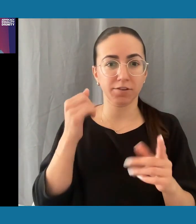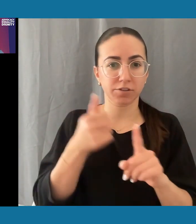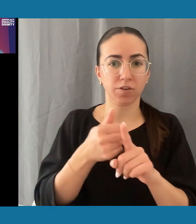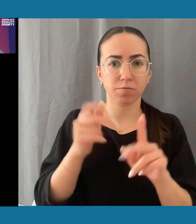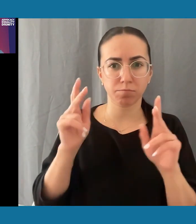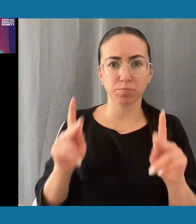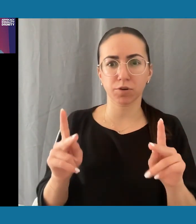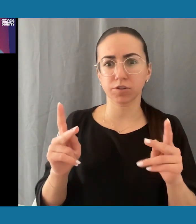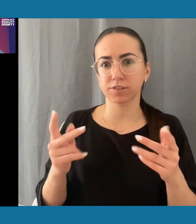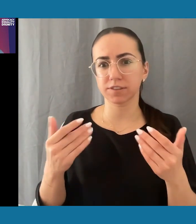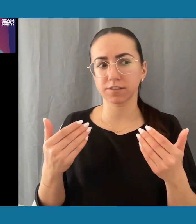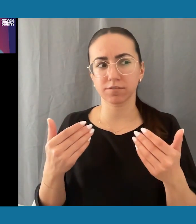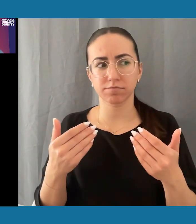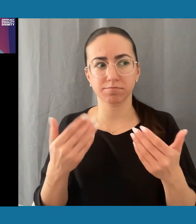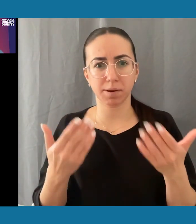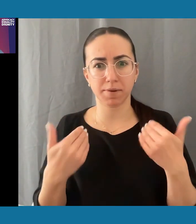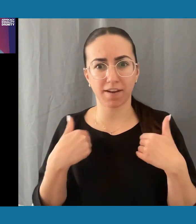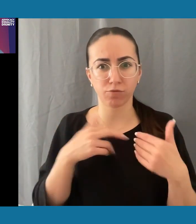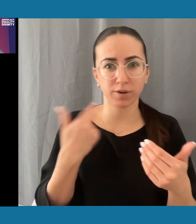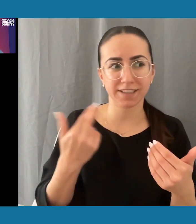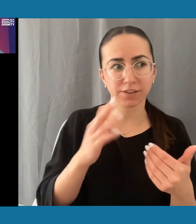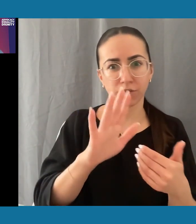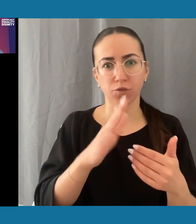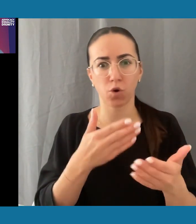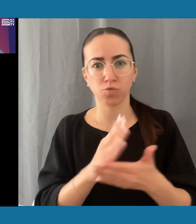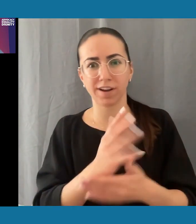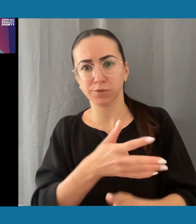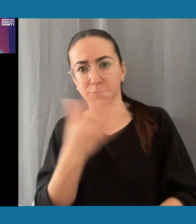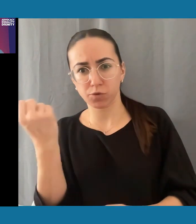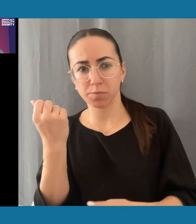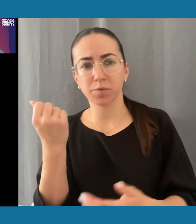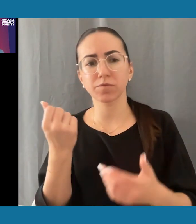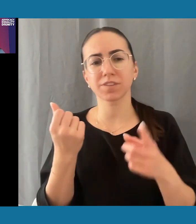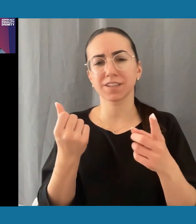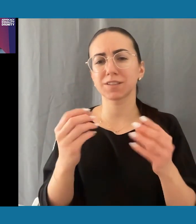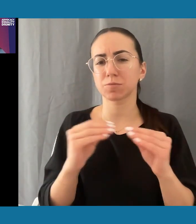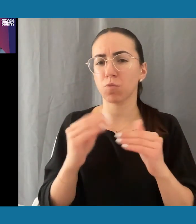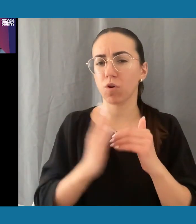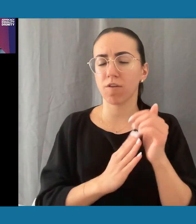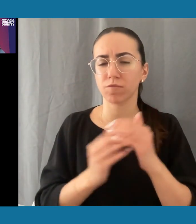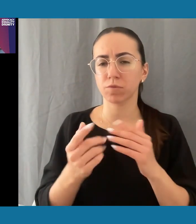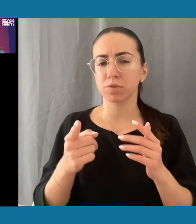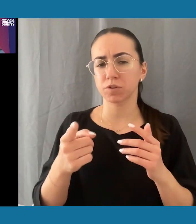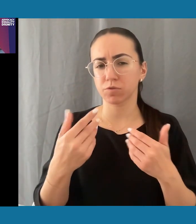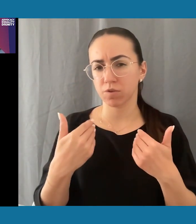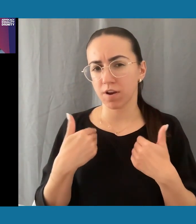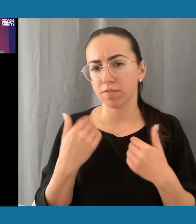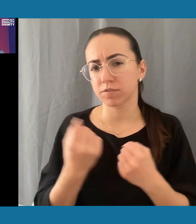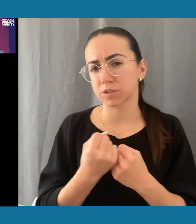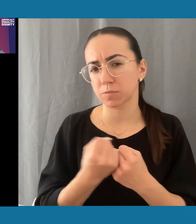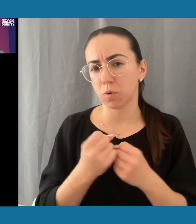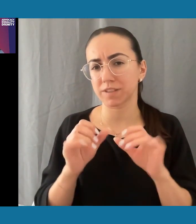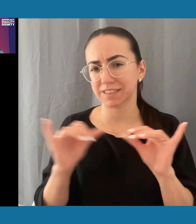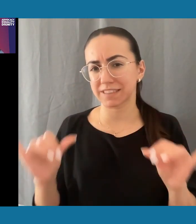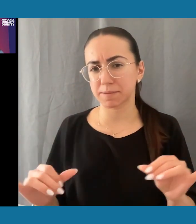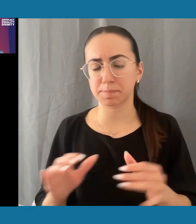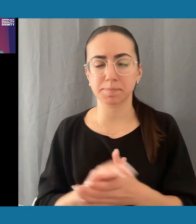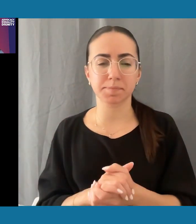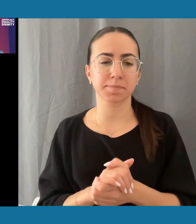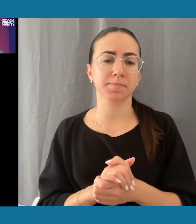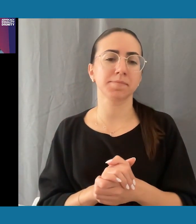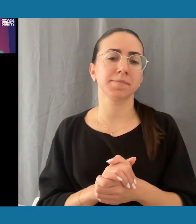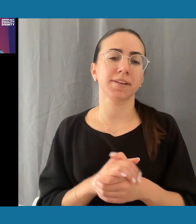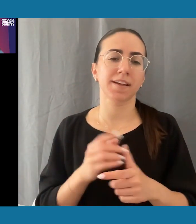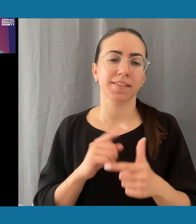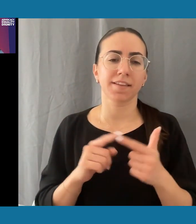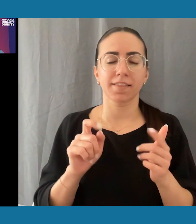That written document can help others feel more comfortable that you do have a support system in place. And that written document also can be used